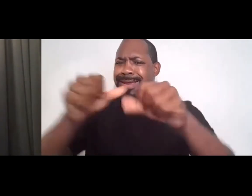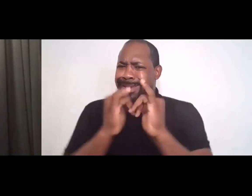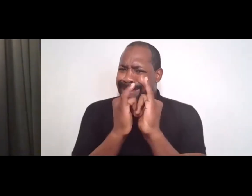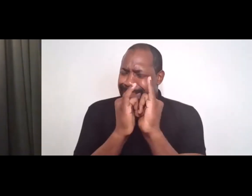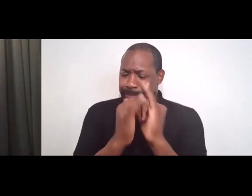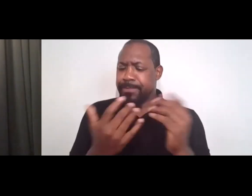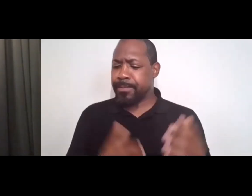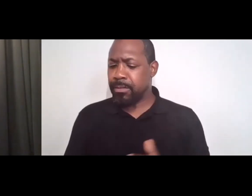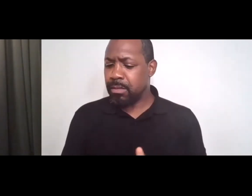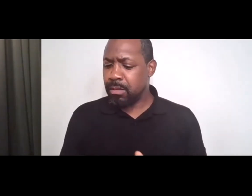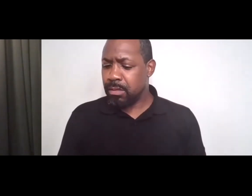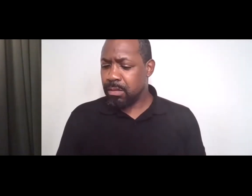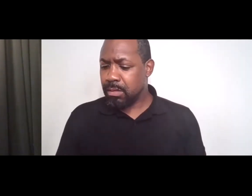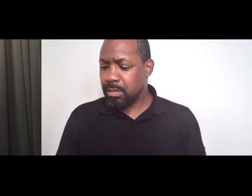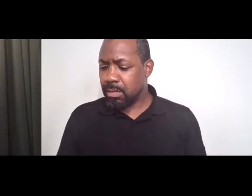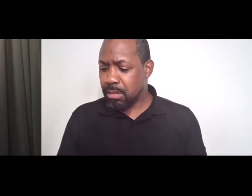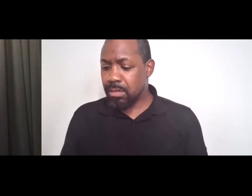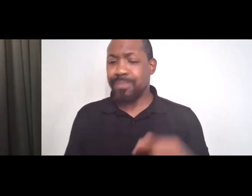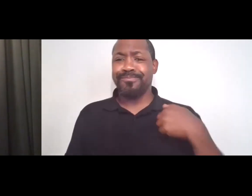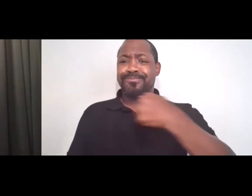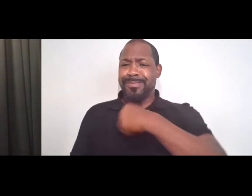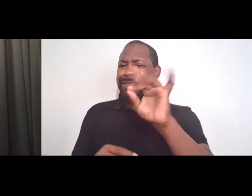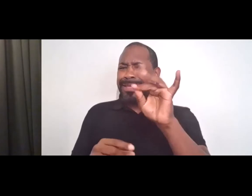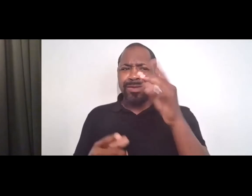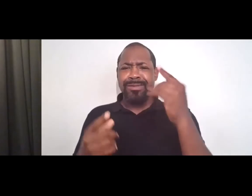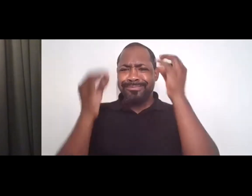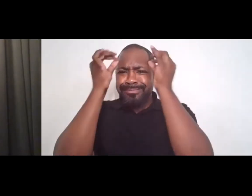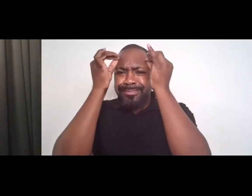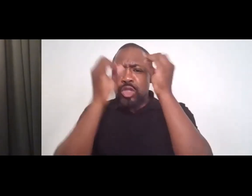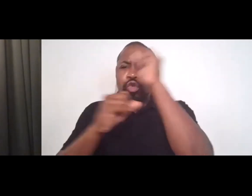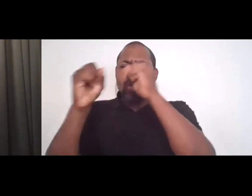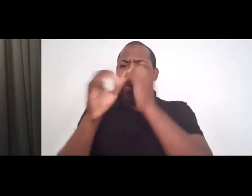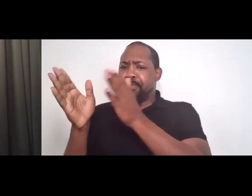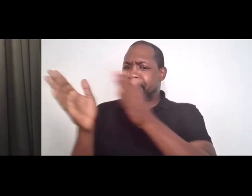we make it available to them? And we were thinking about outreach.